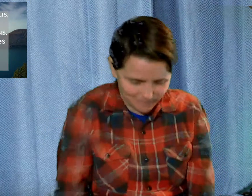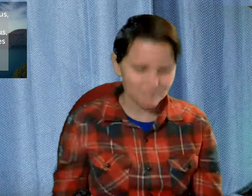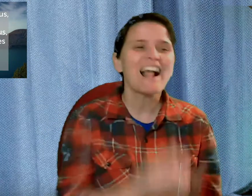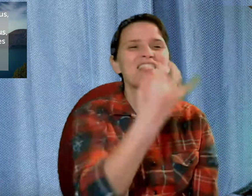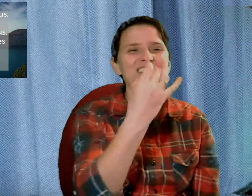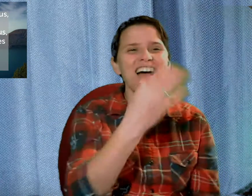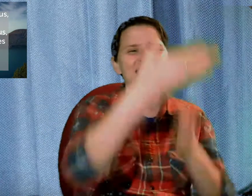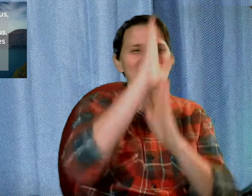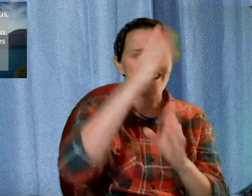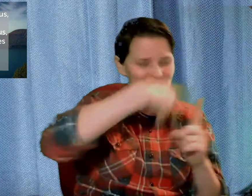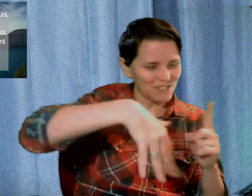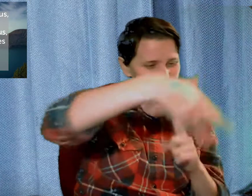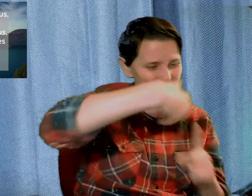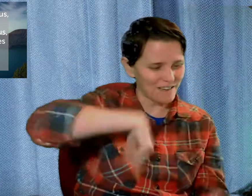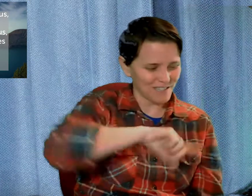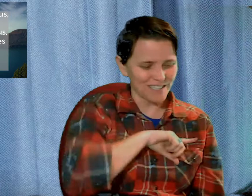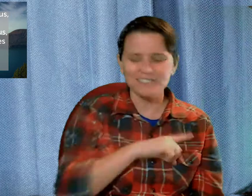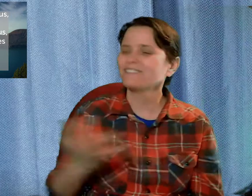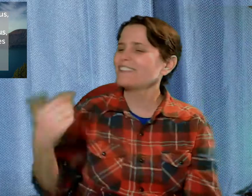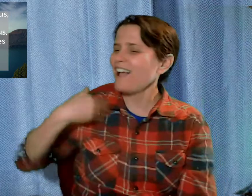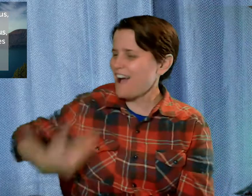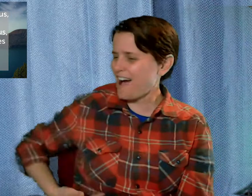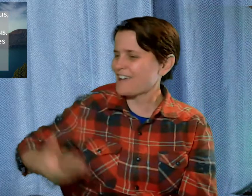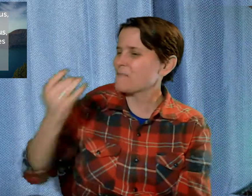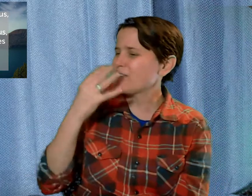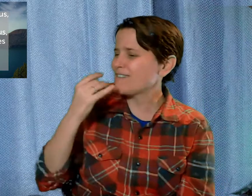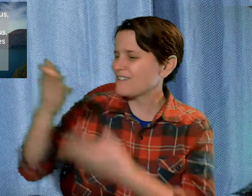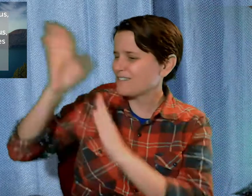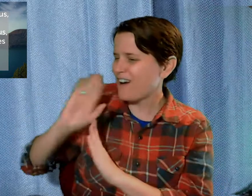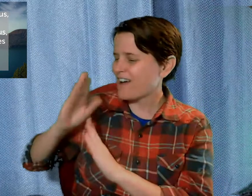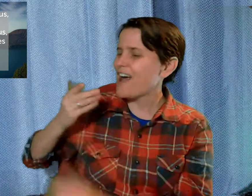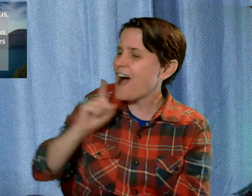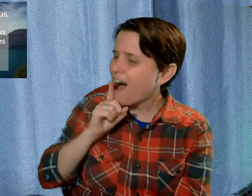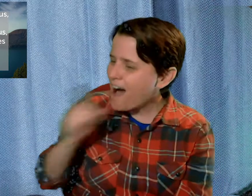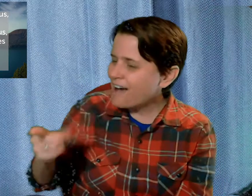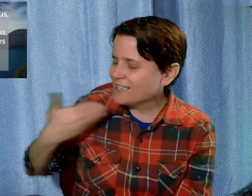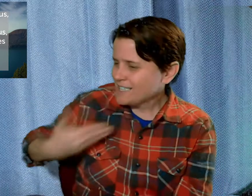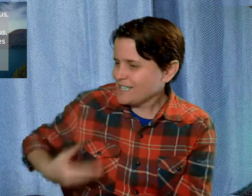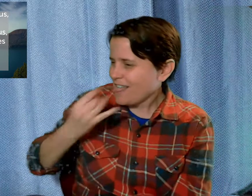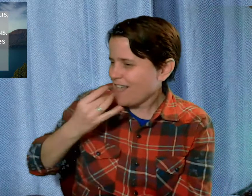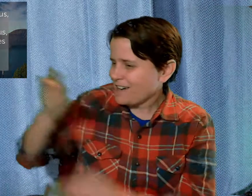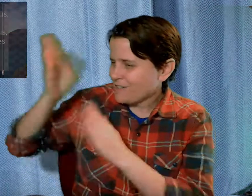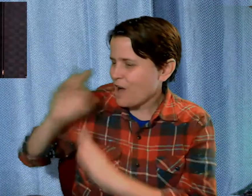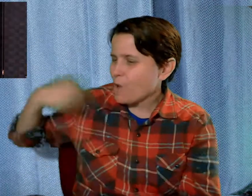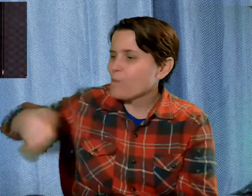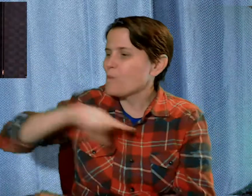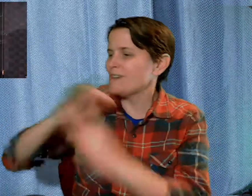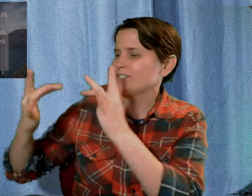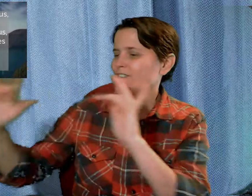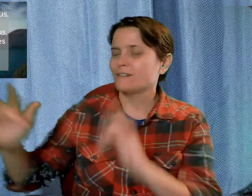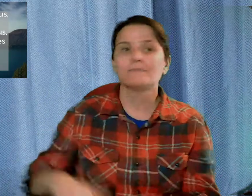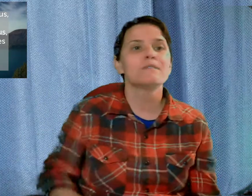God surrounds us. I am the light of God. As the light of God, we shine.